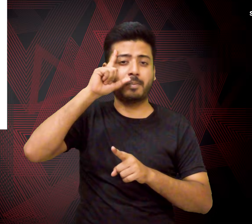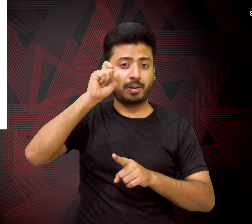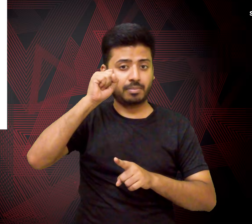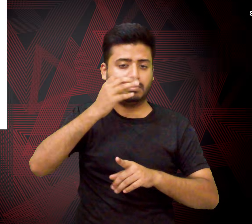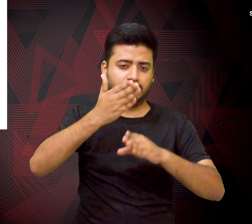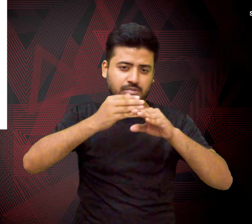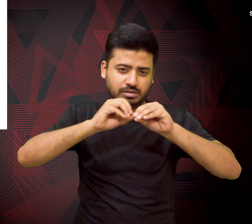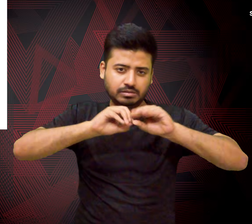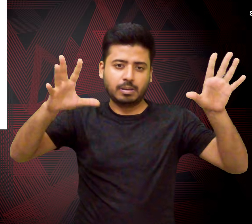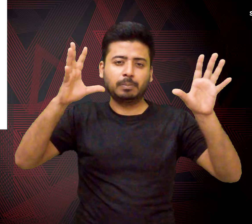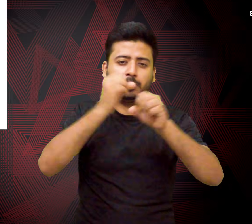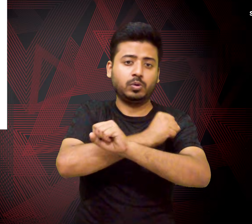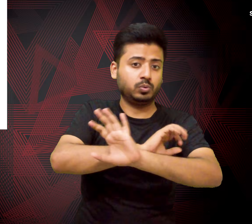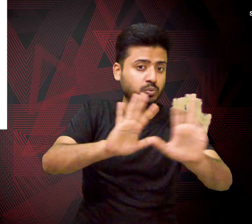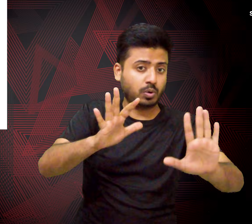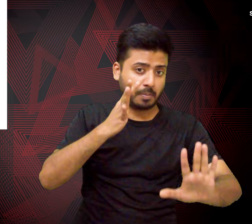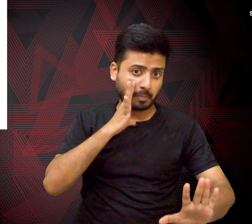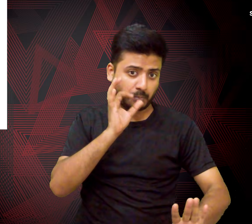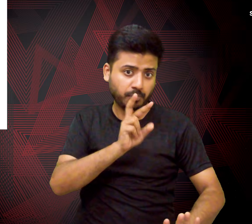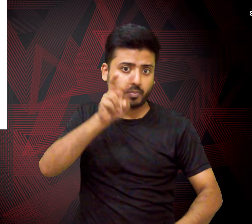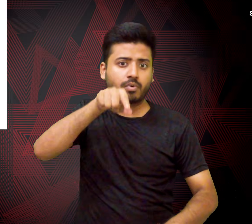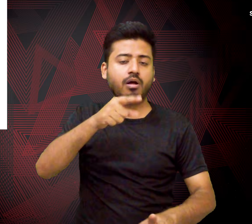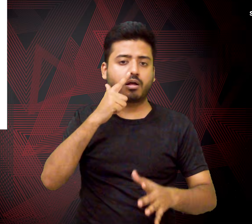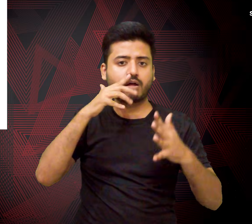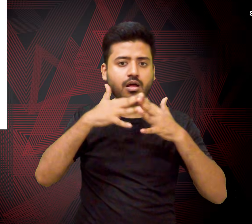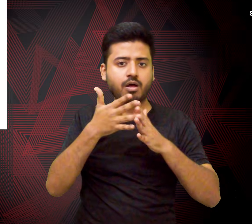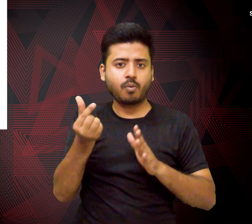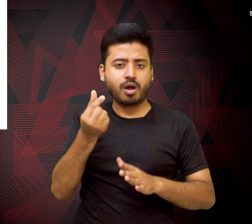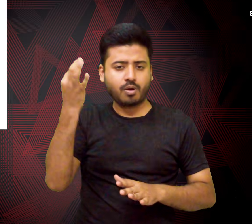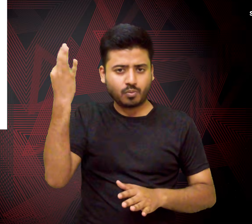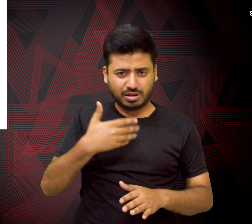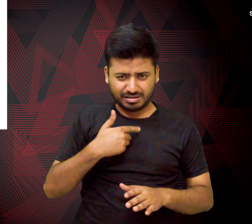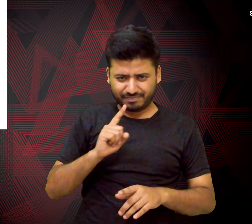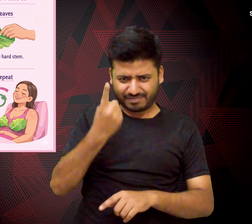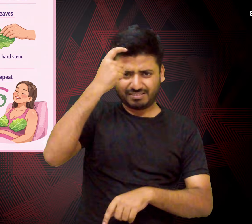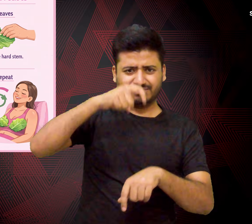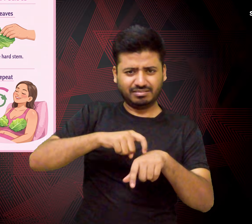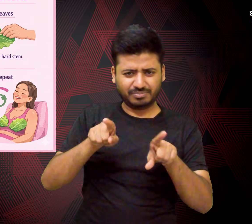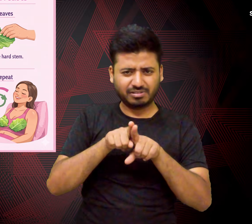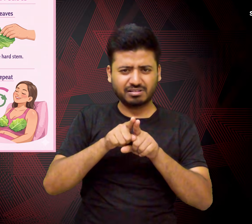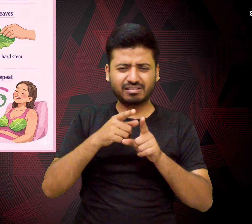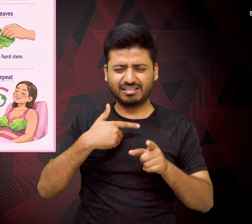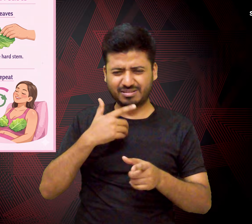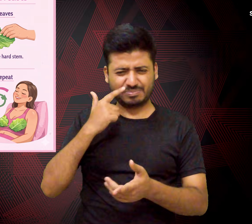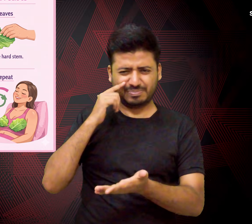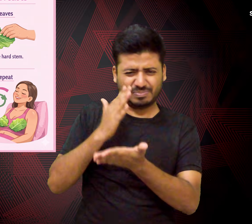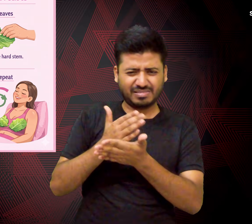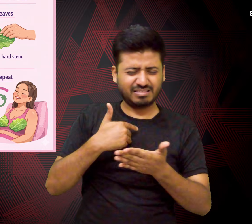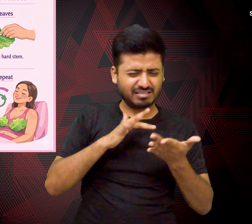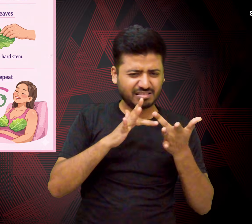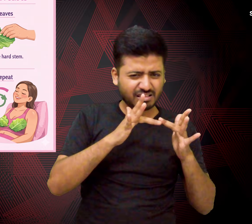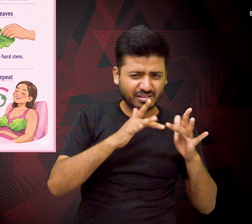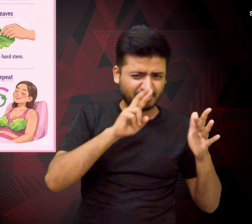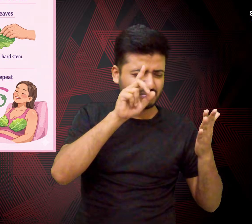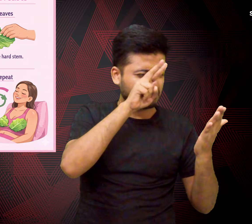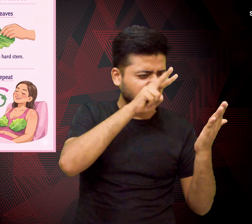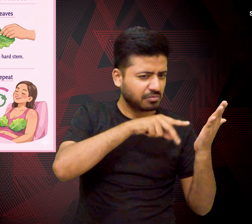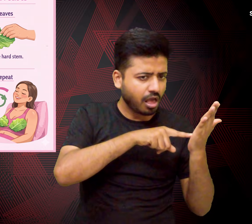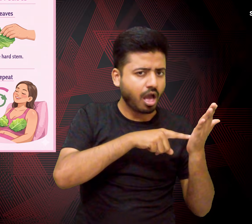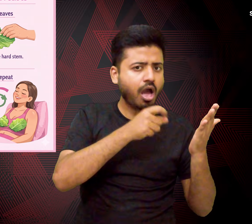steps. Chill. Refrigerate green cabbage leaves. Prep. Wash the leaves and remove the tough outer leaves.